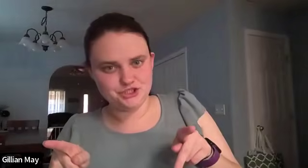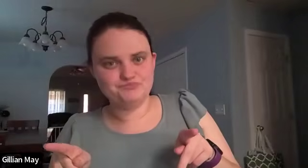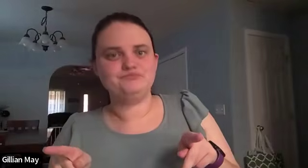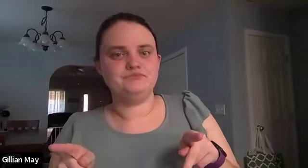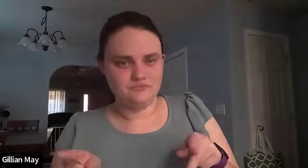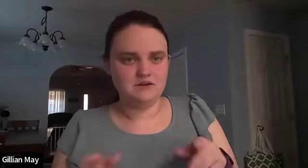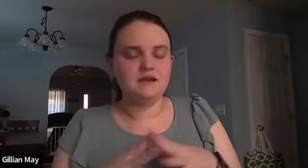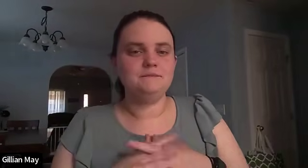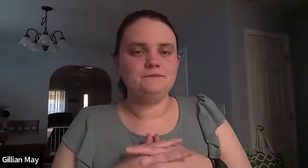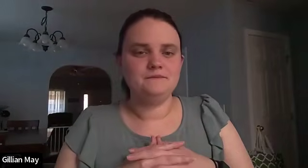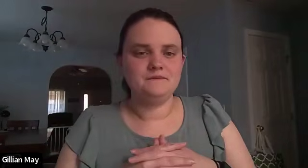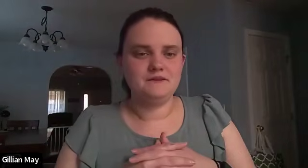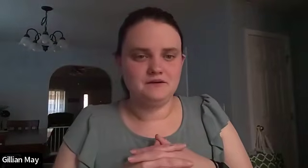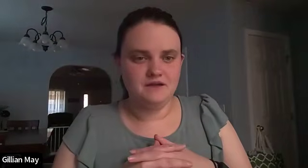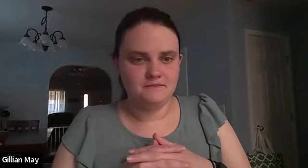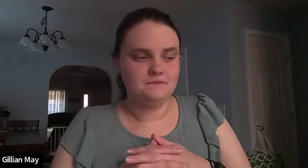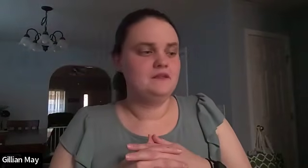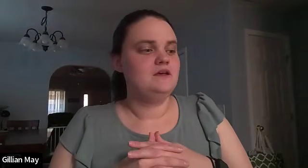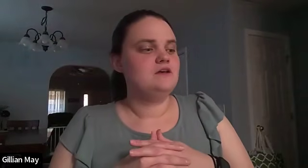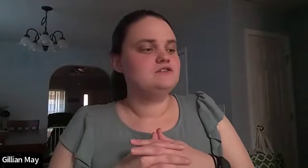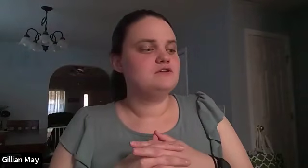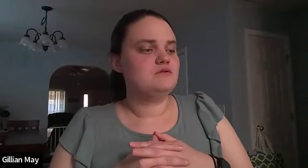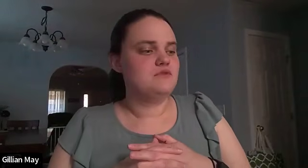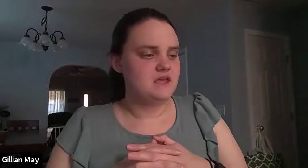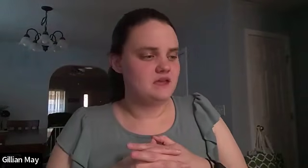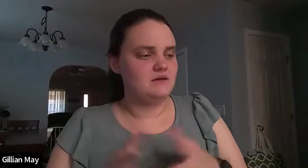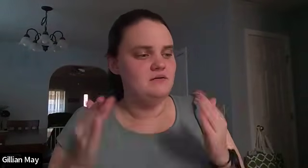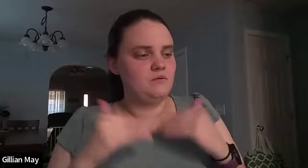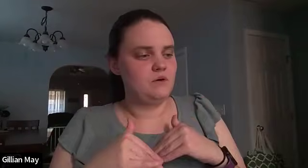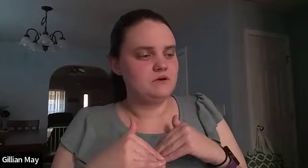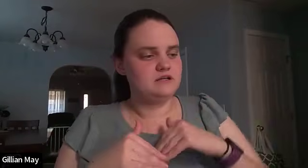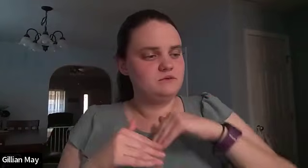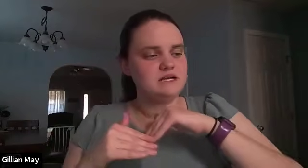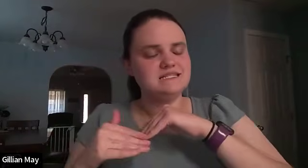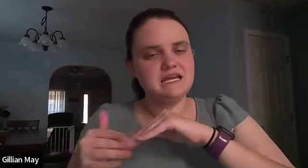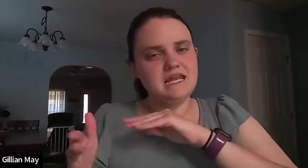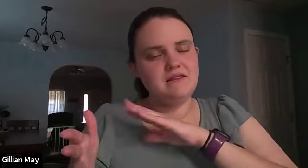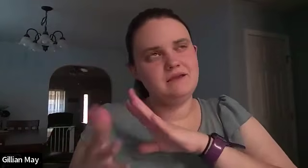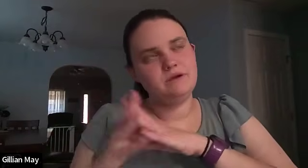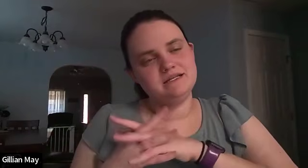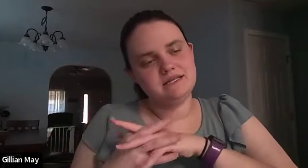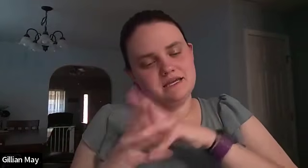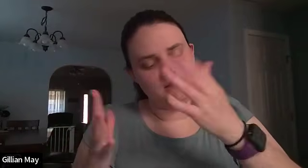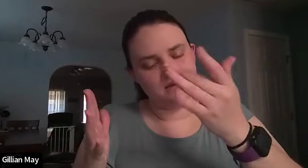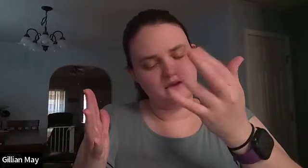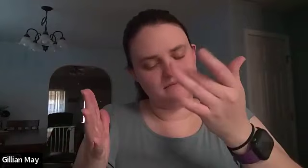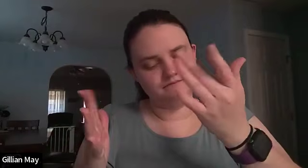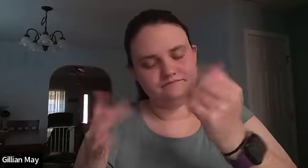English. All right. Okay. So then what we're gonna when I said